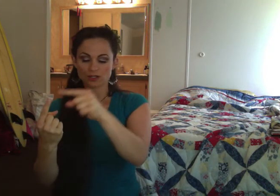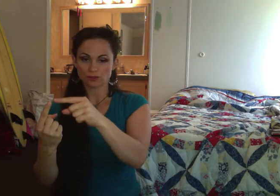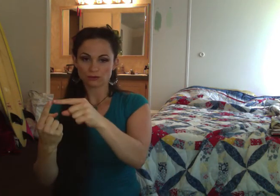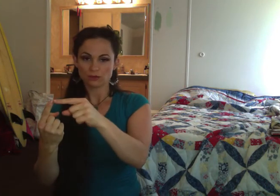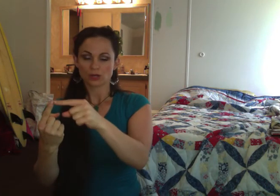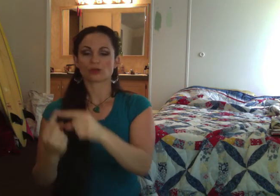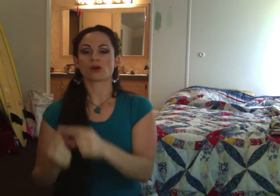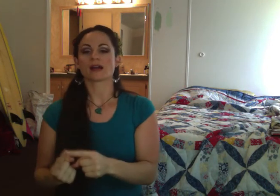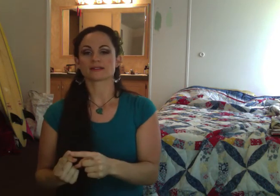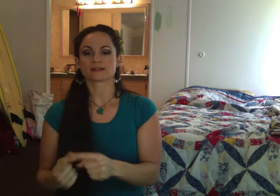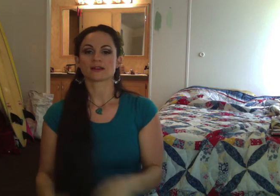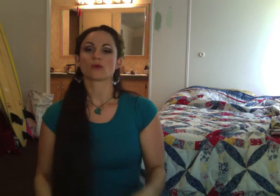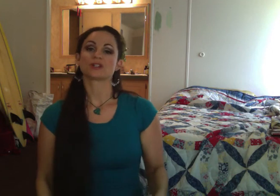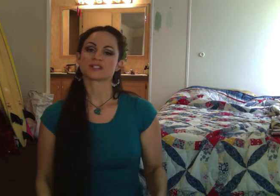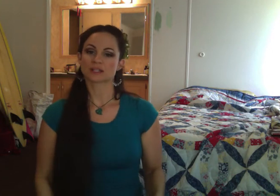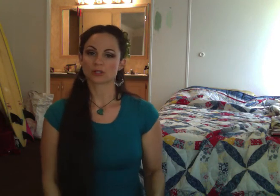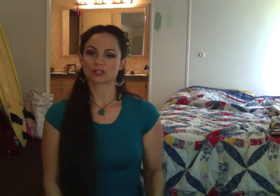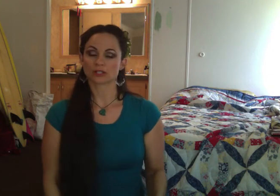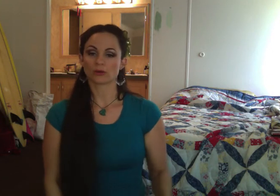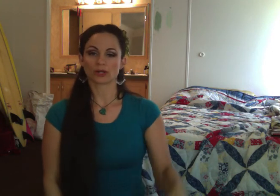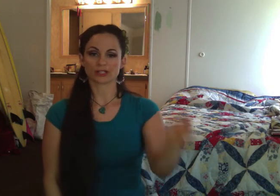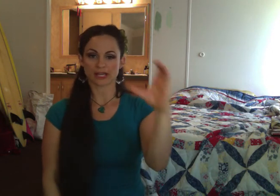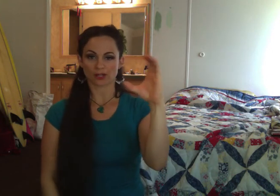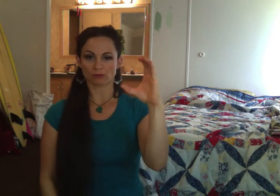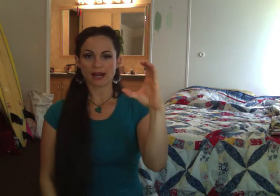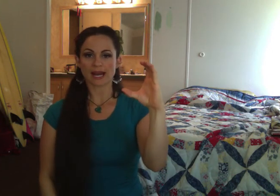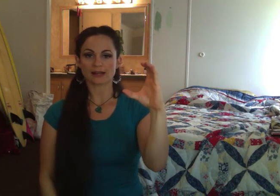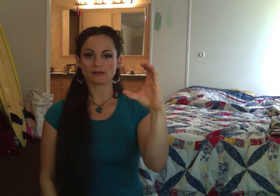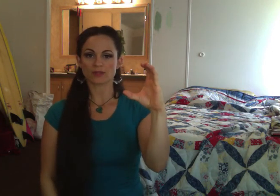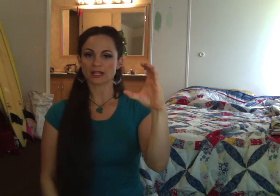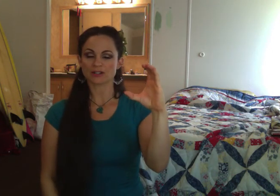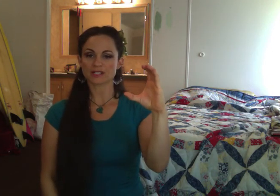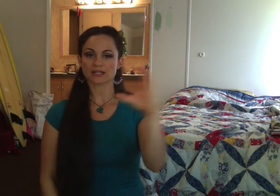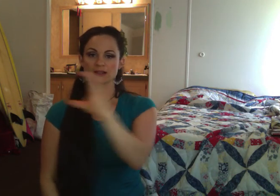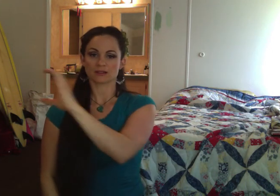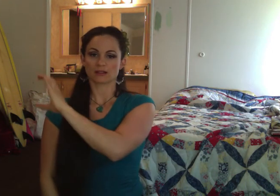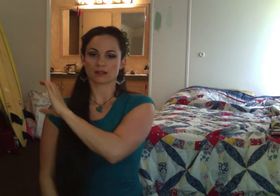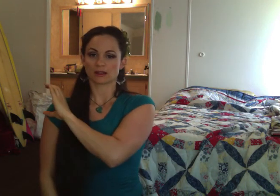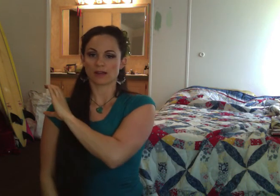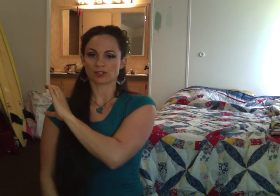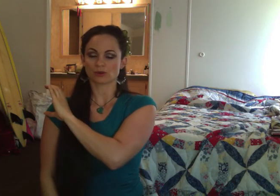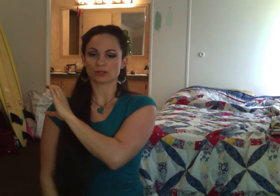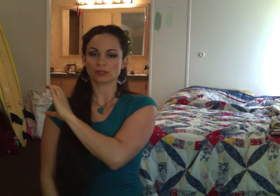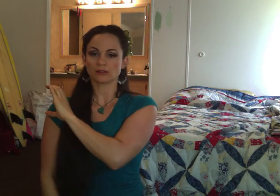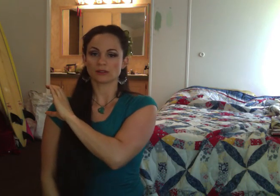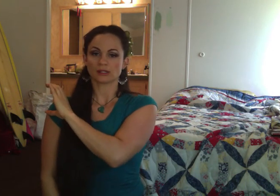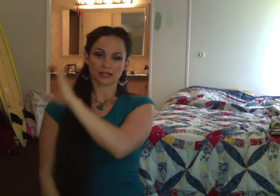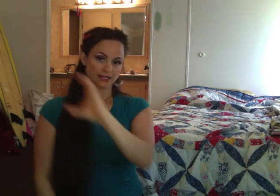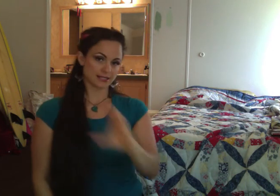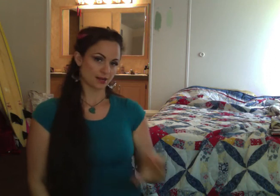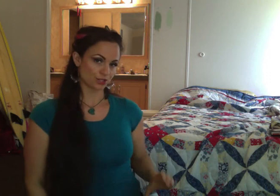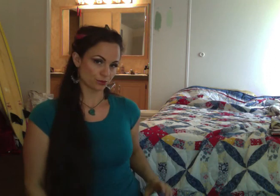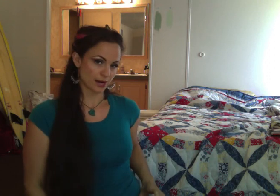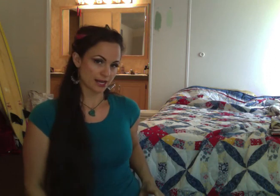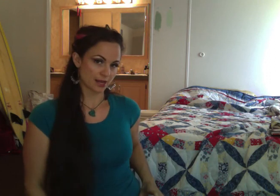onto Christ, which is similar to Lord. You take your right hand with the letter C, left shoulder, and down to your right hip, like